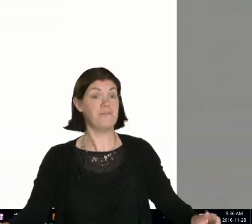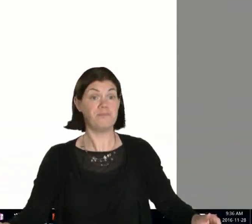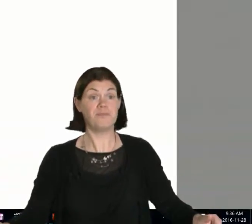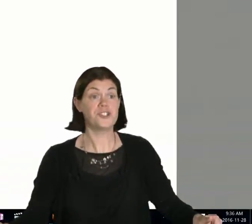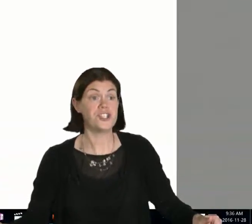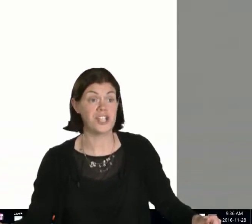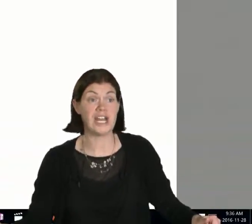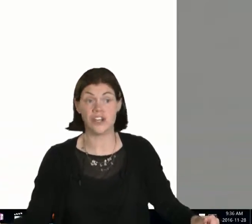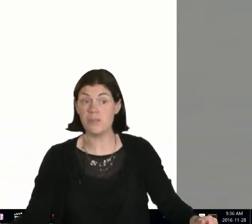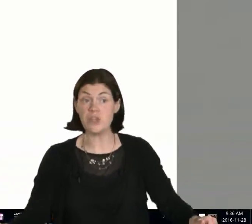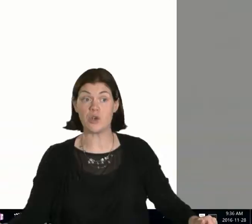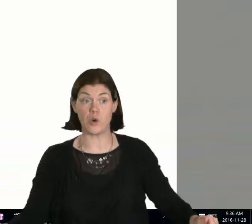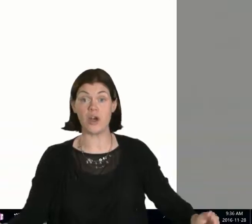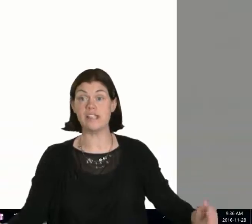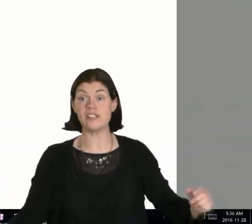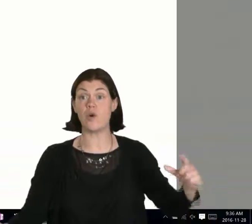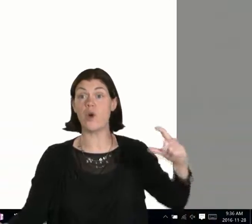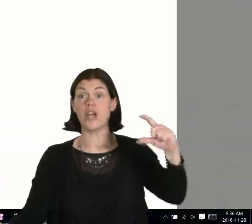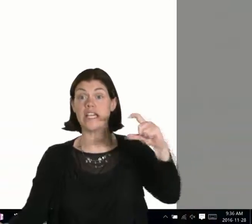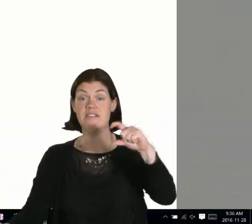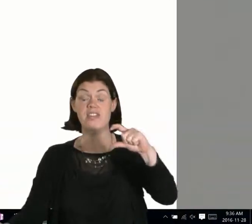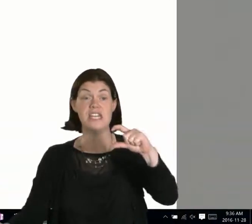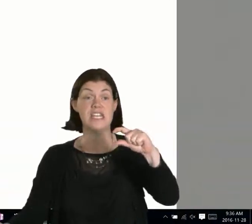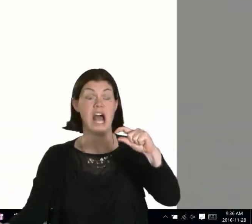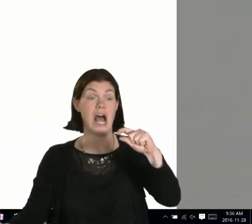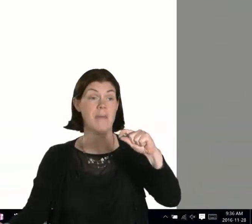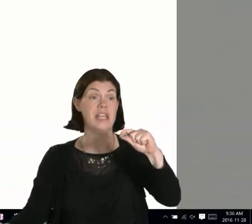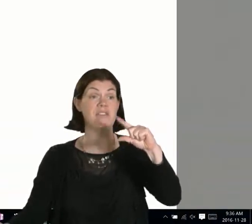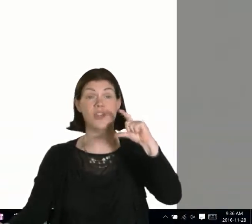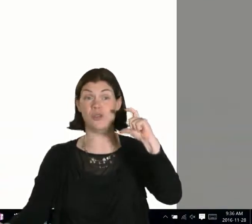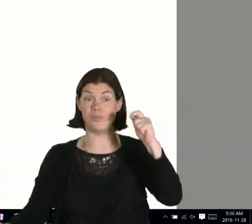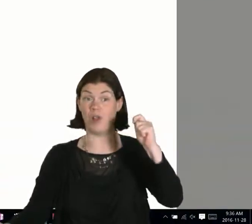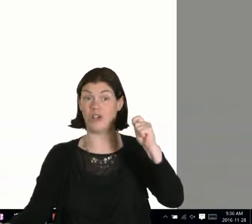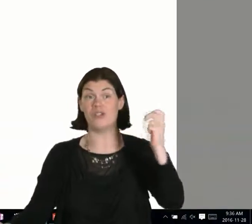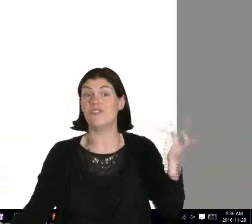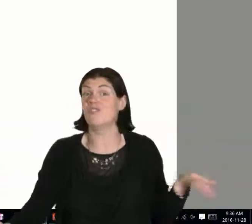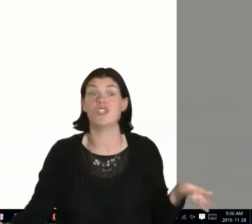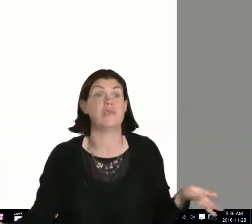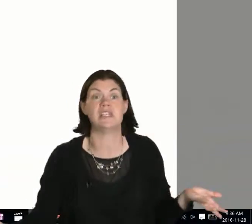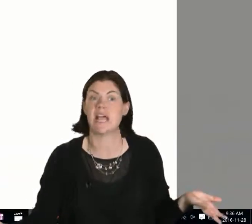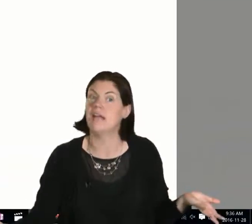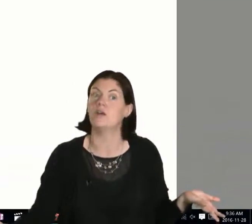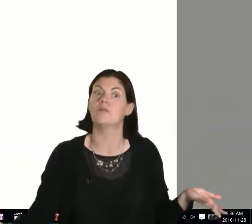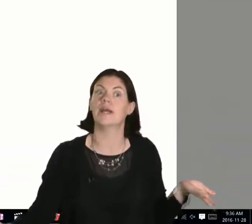Yeah, for sure, Jenna. It could have been the chorus or even go smaller. It could have